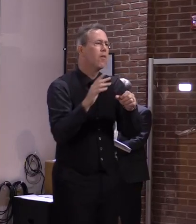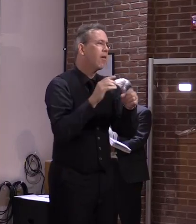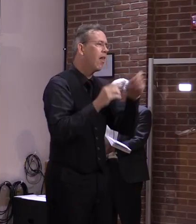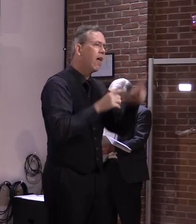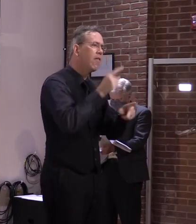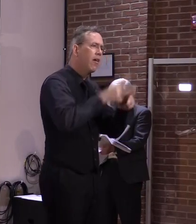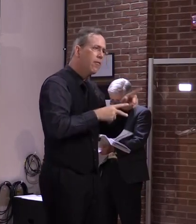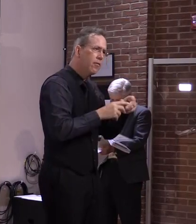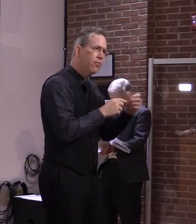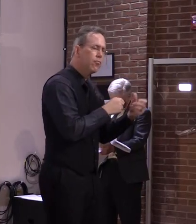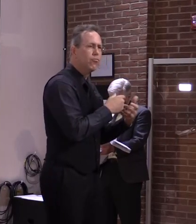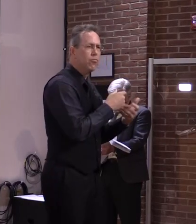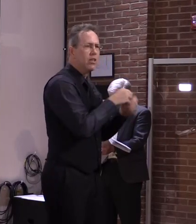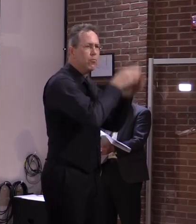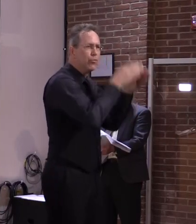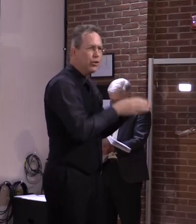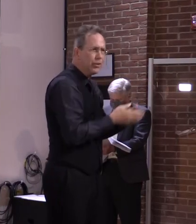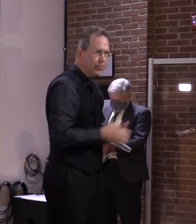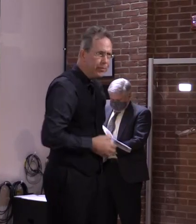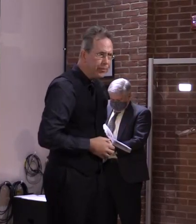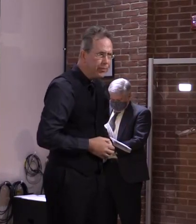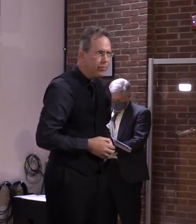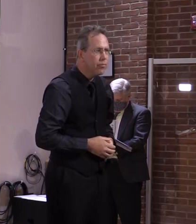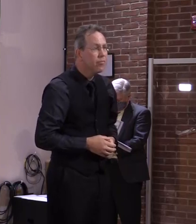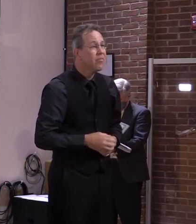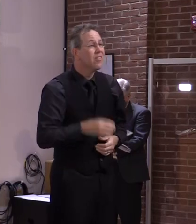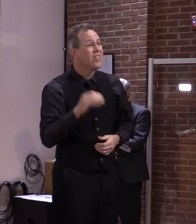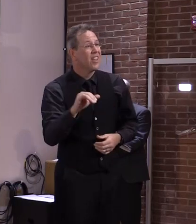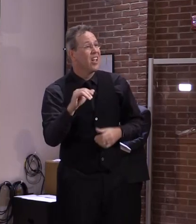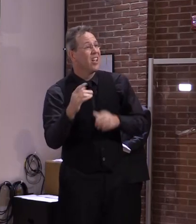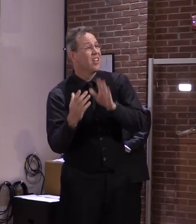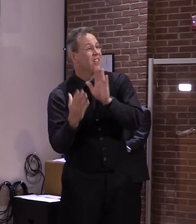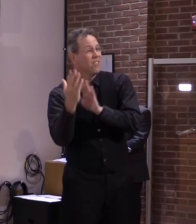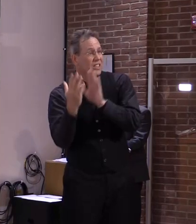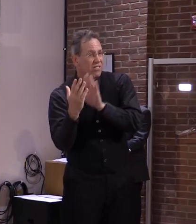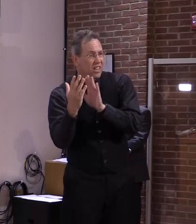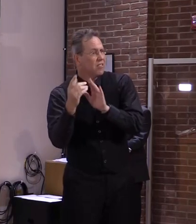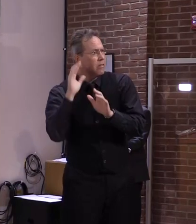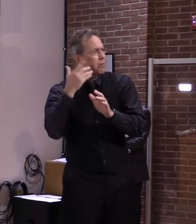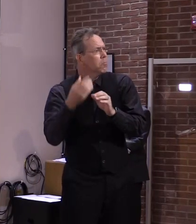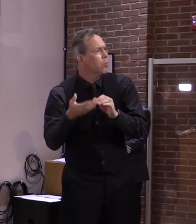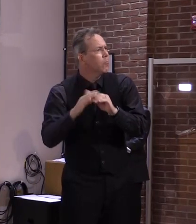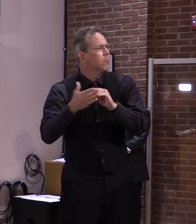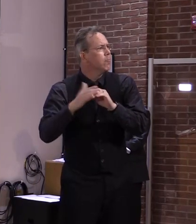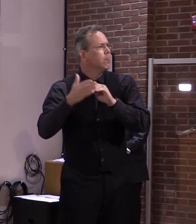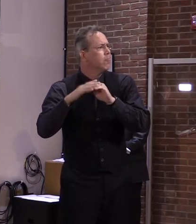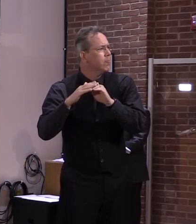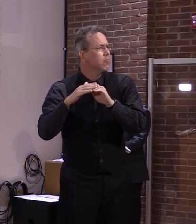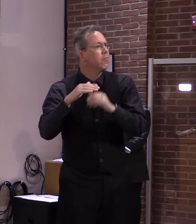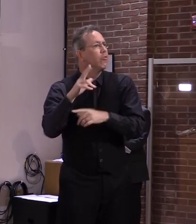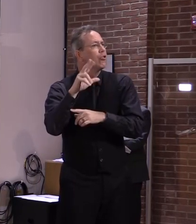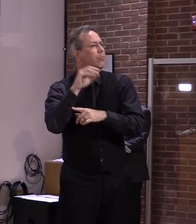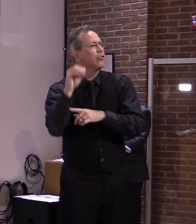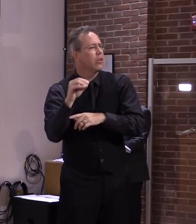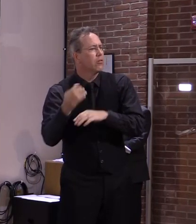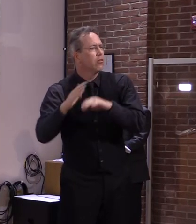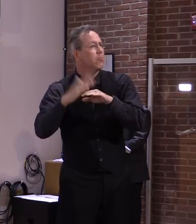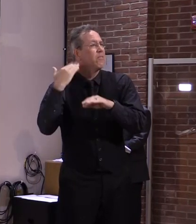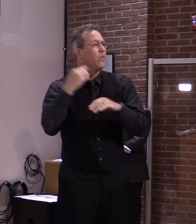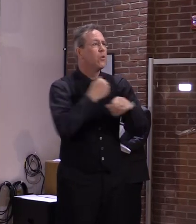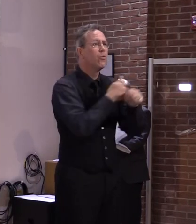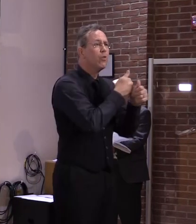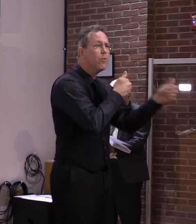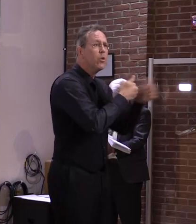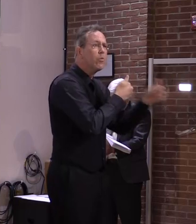The overall percentage of in-person instruction for all grade levels increased by 3% as compared to March. When we break this down by grade